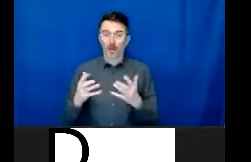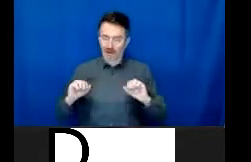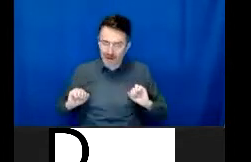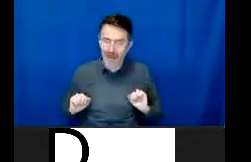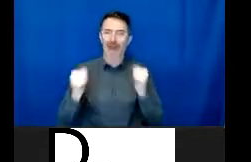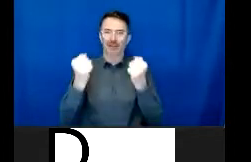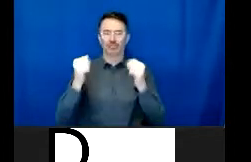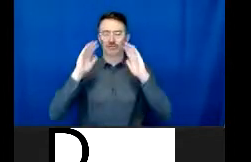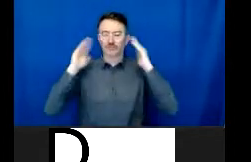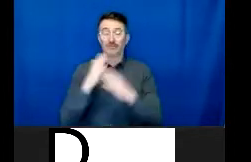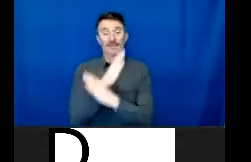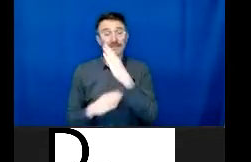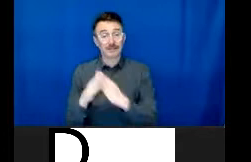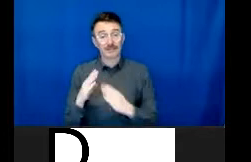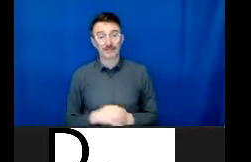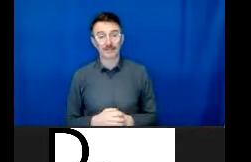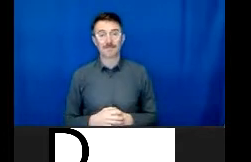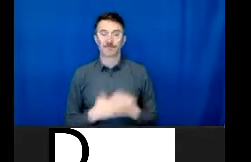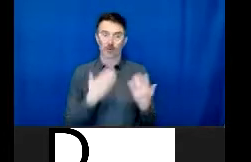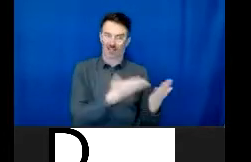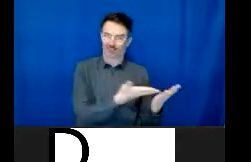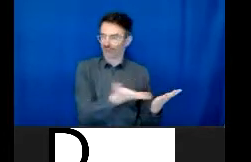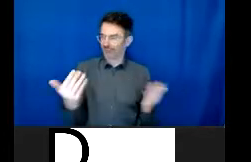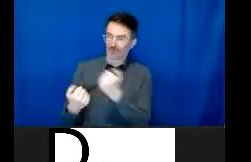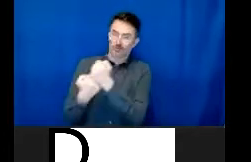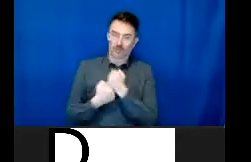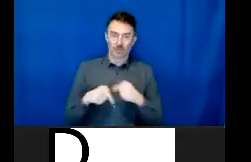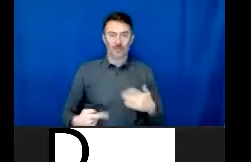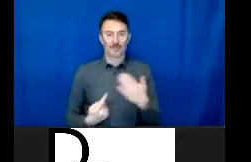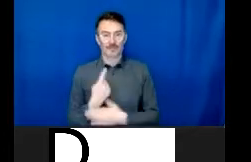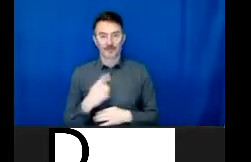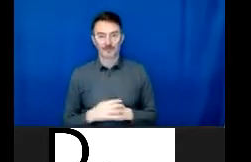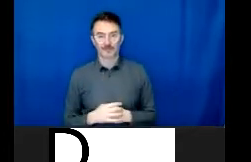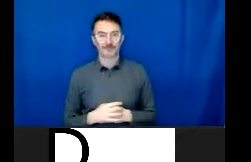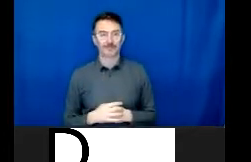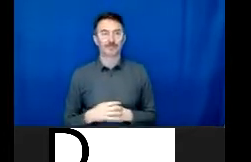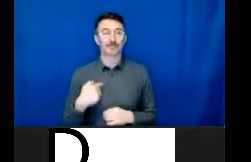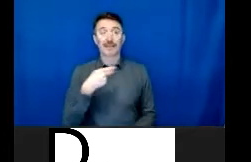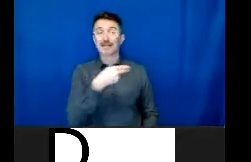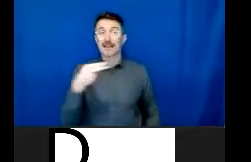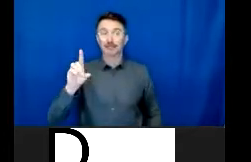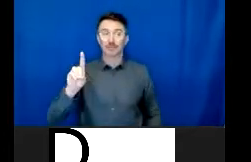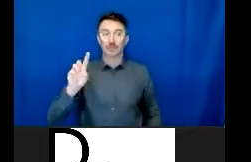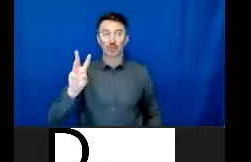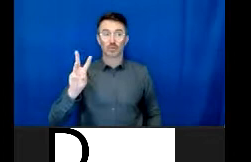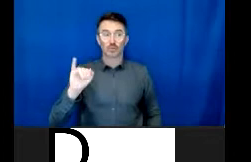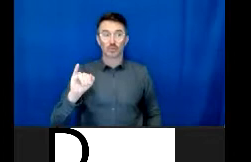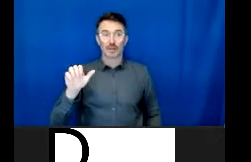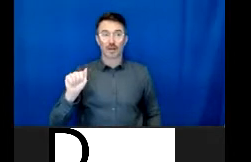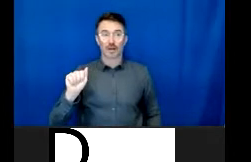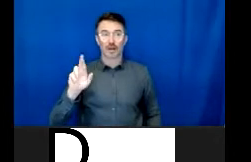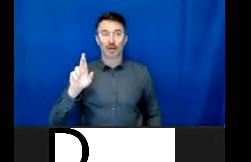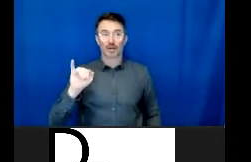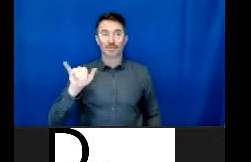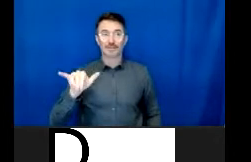Climate change is adversely affecting the life, well-being, and livelihood of the world's poorest, among them